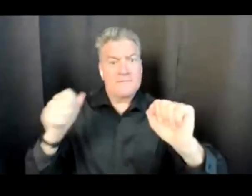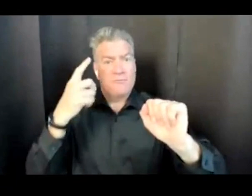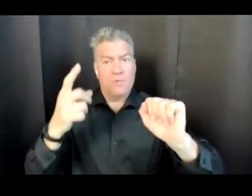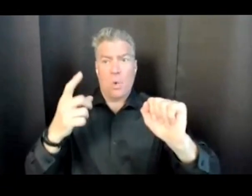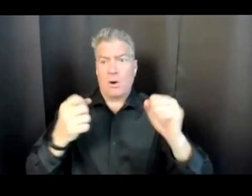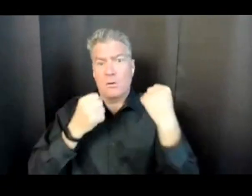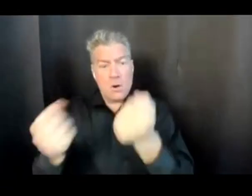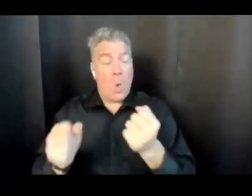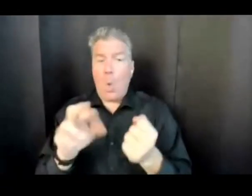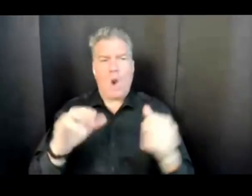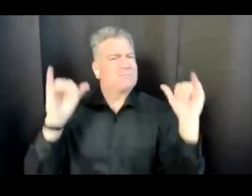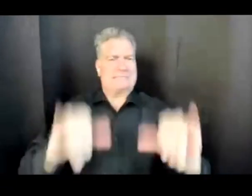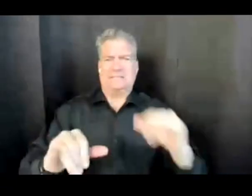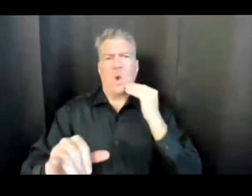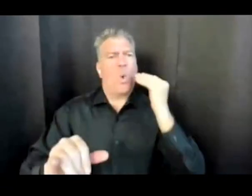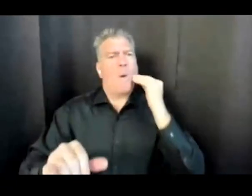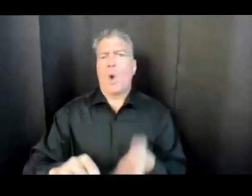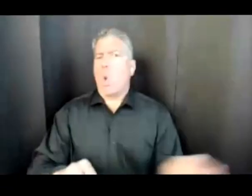home for the whole day?